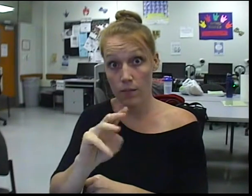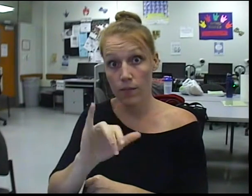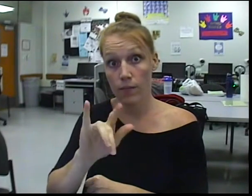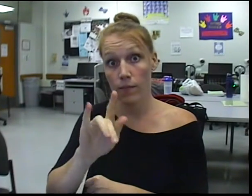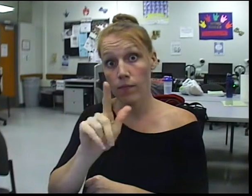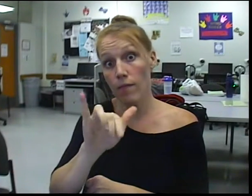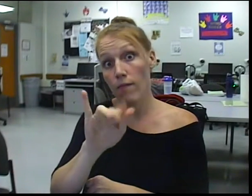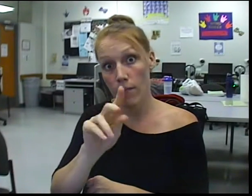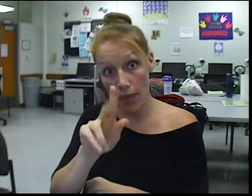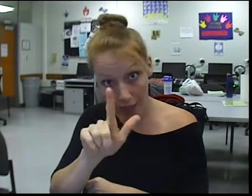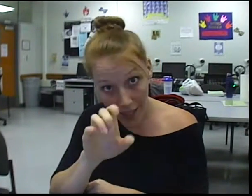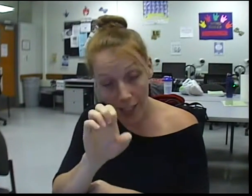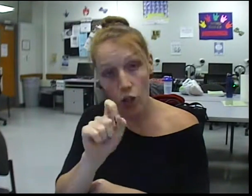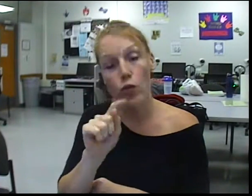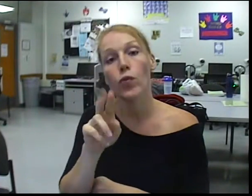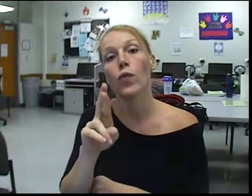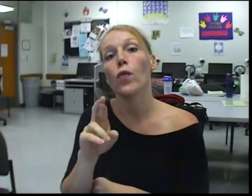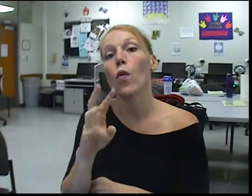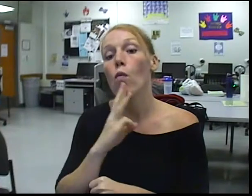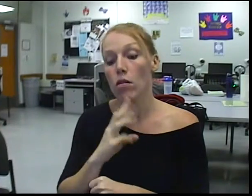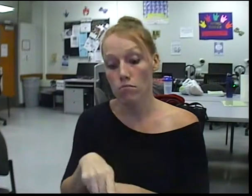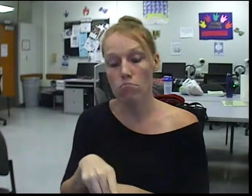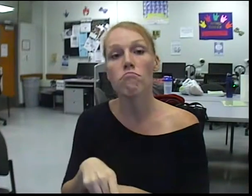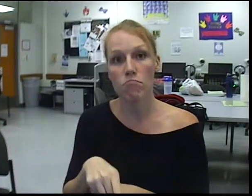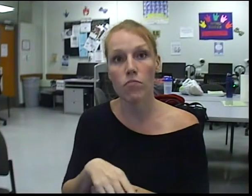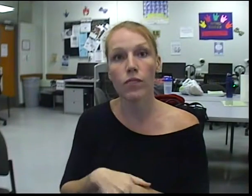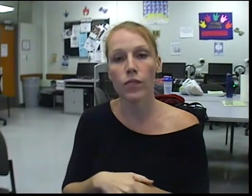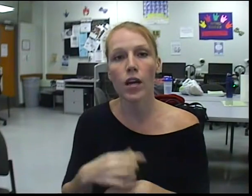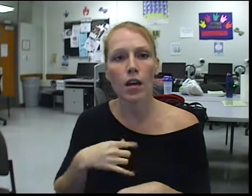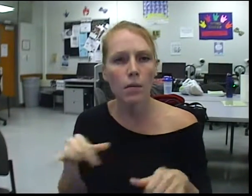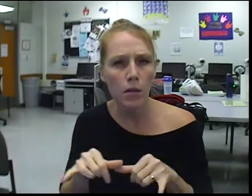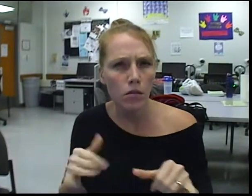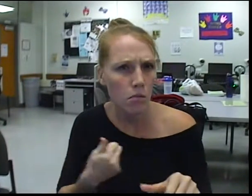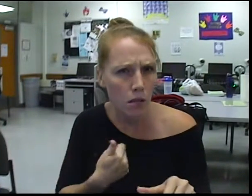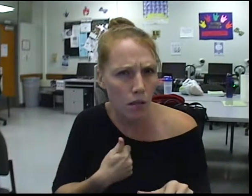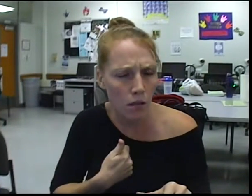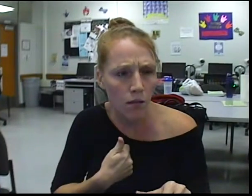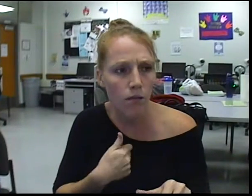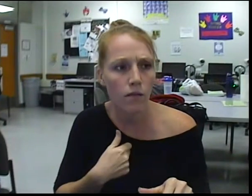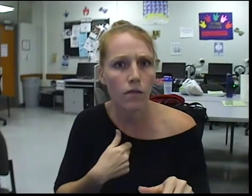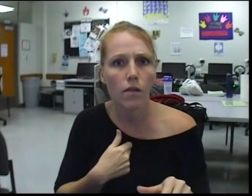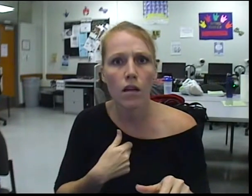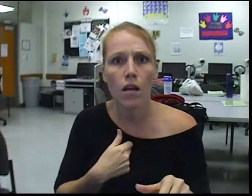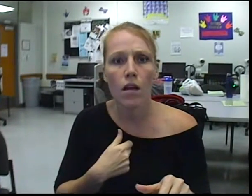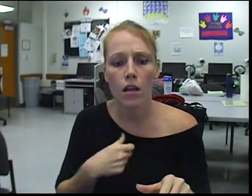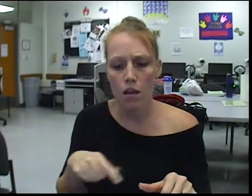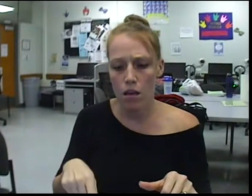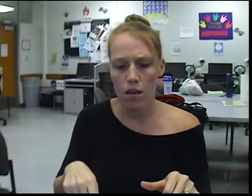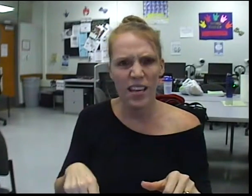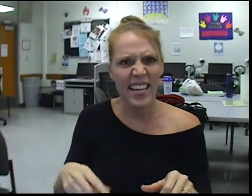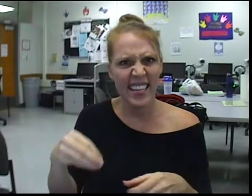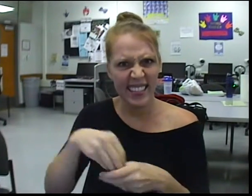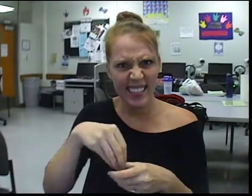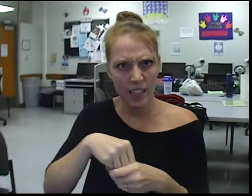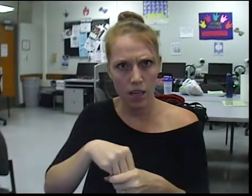and I measure, and I find out that there are only 5 milliliters of water in